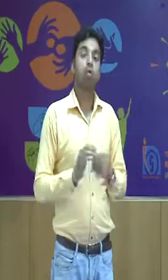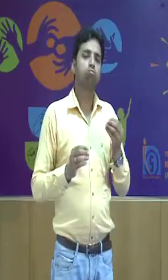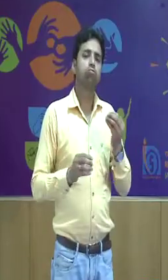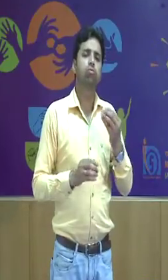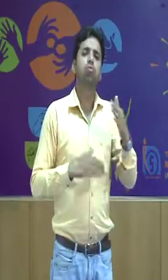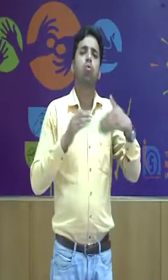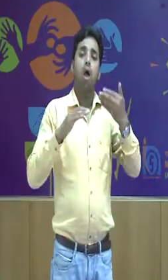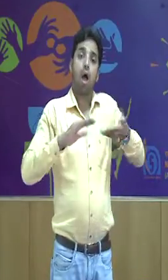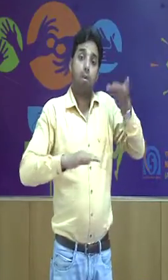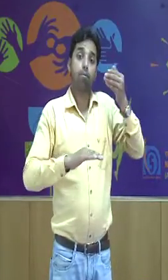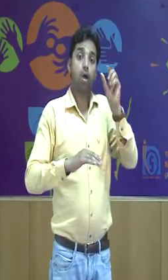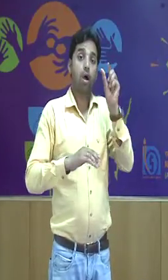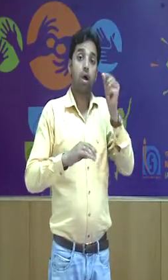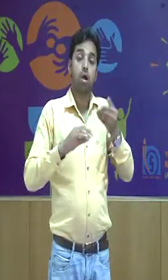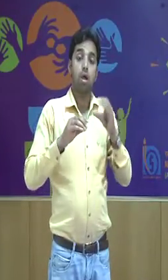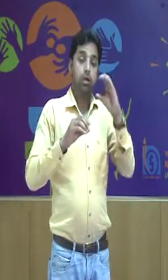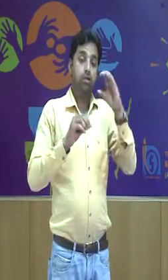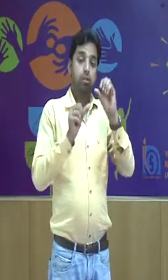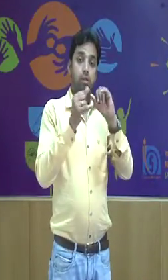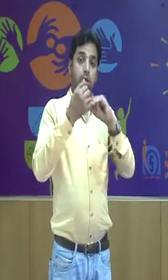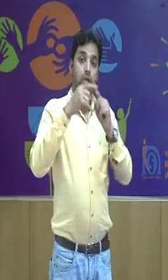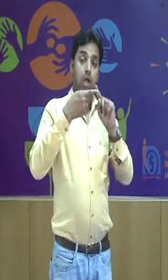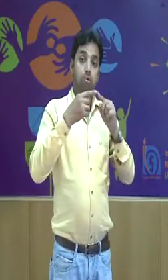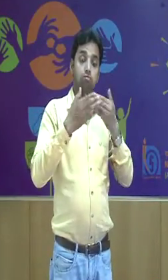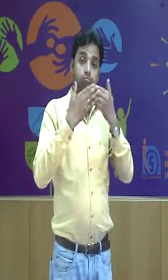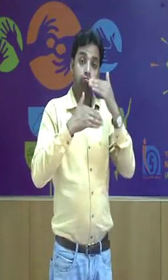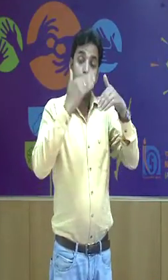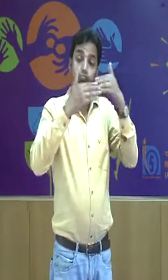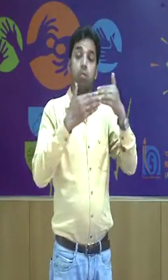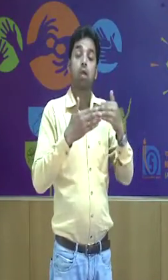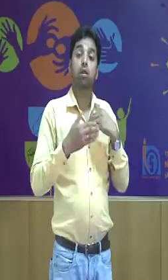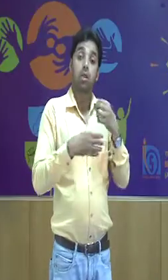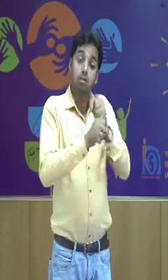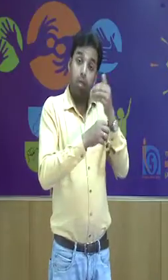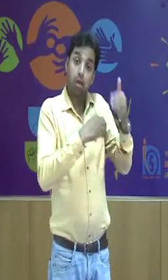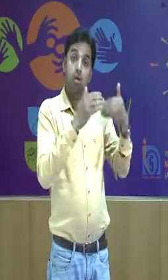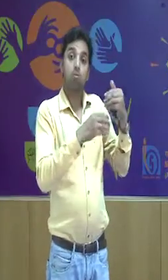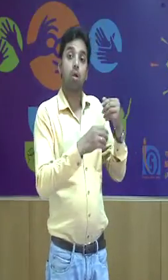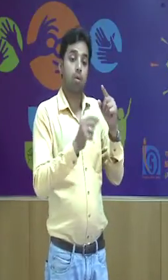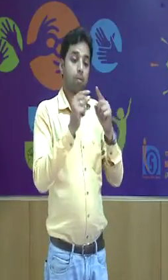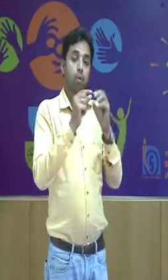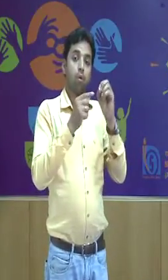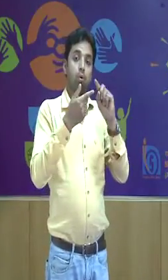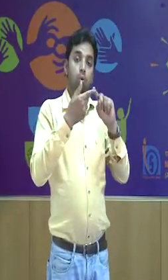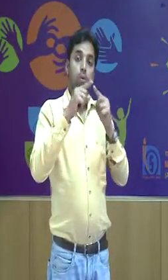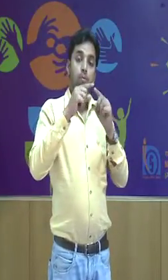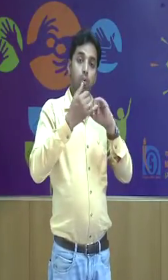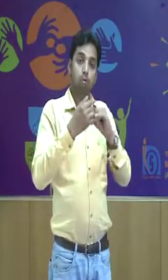Only few upper caste women could gain education and they become poets and